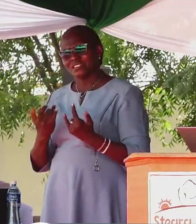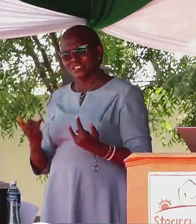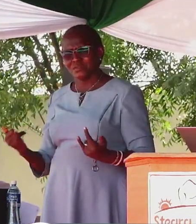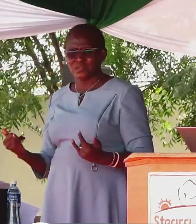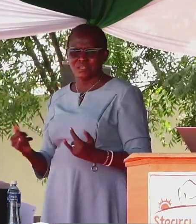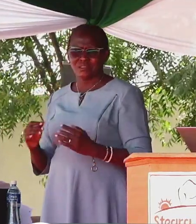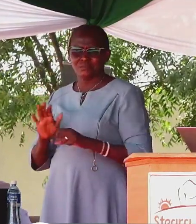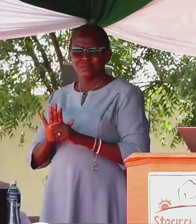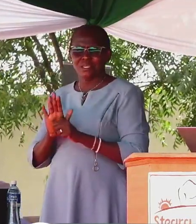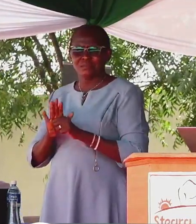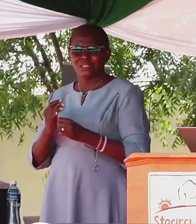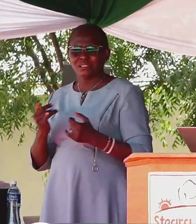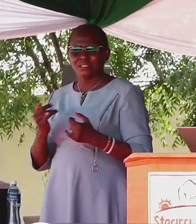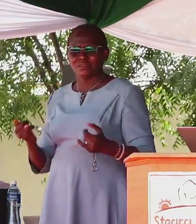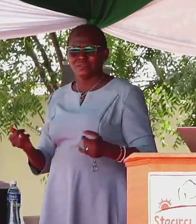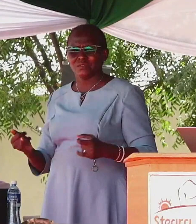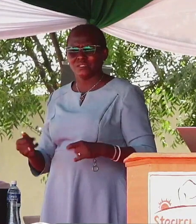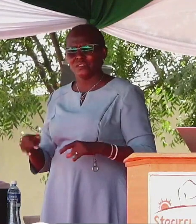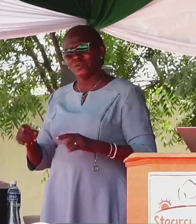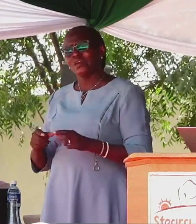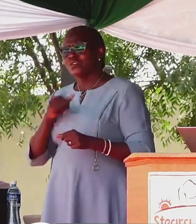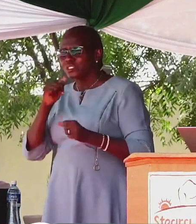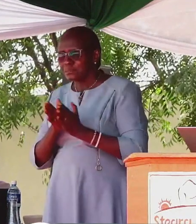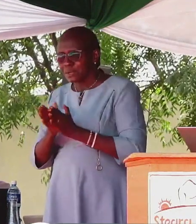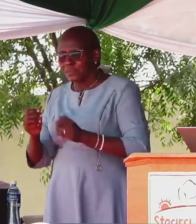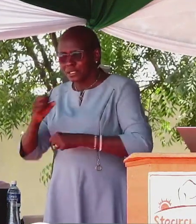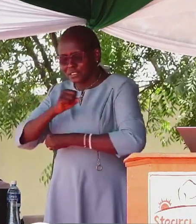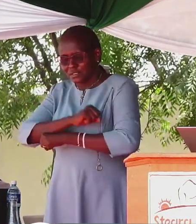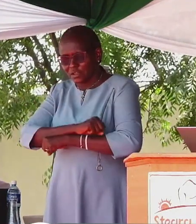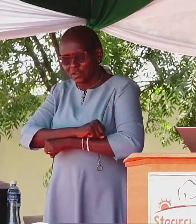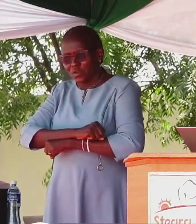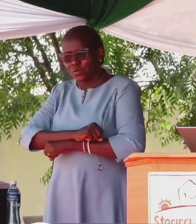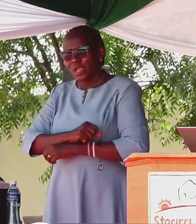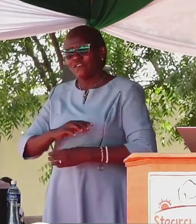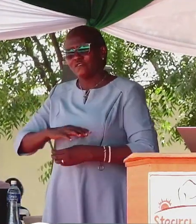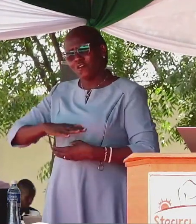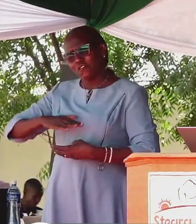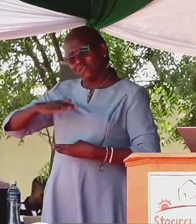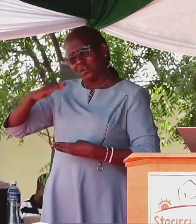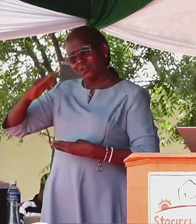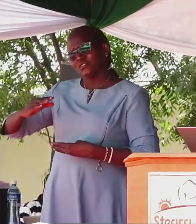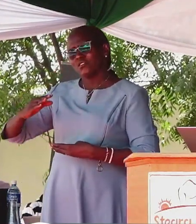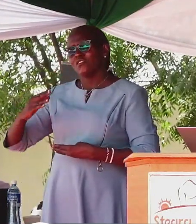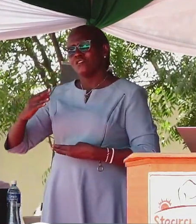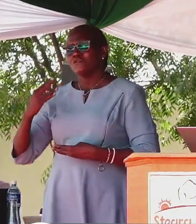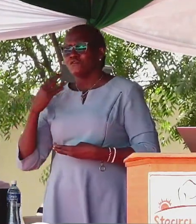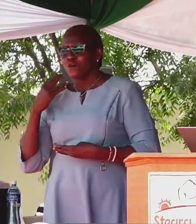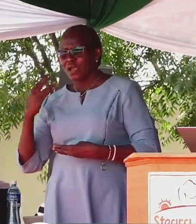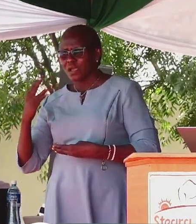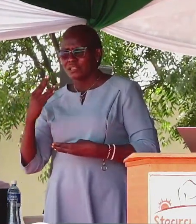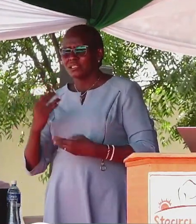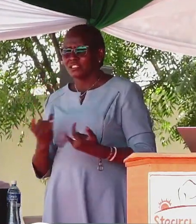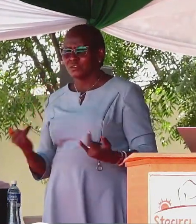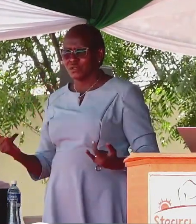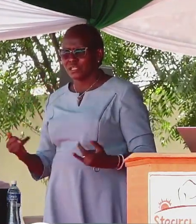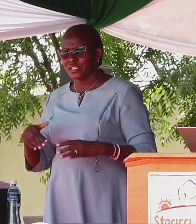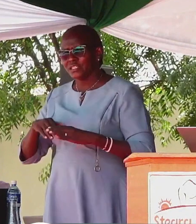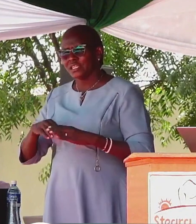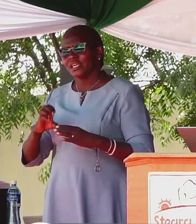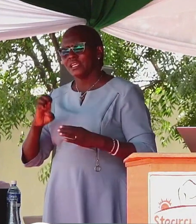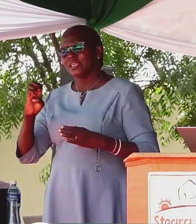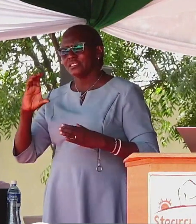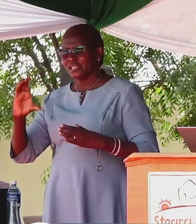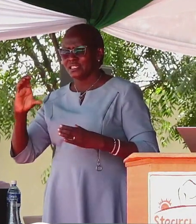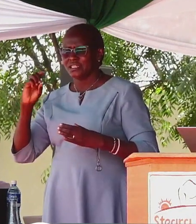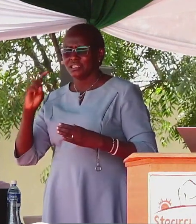there who are not in the public schools. We have about over 400 children who are of ECD school age going and are not,